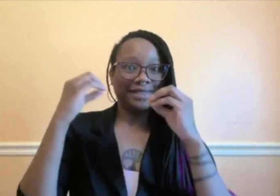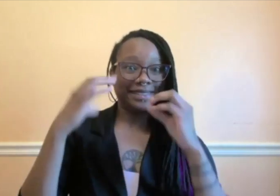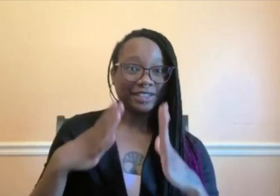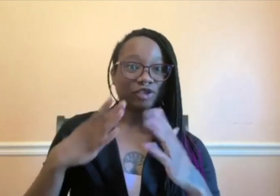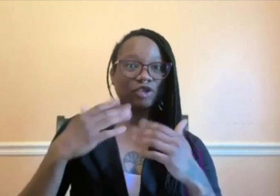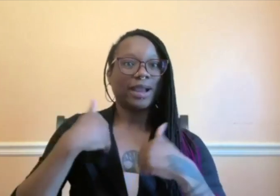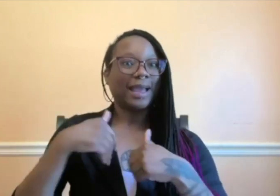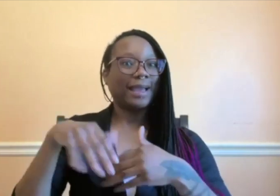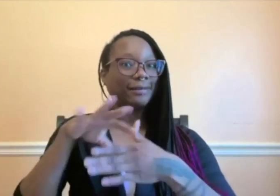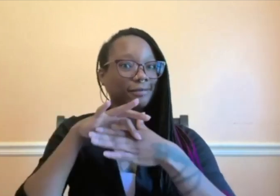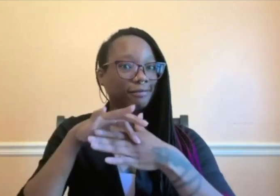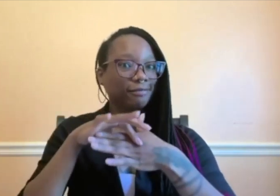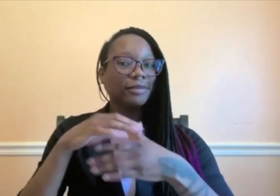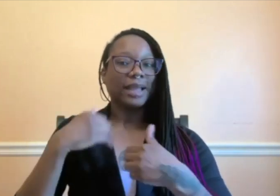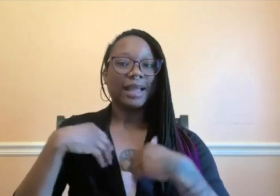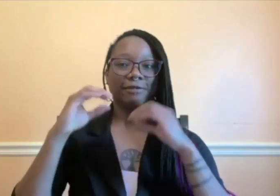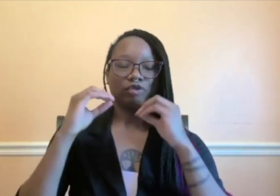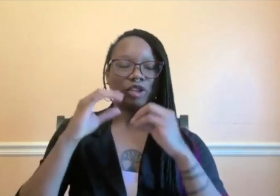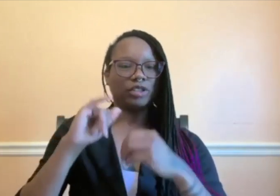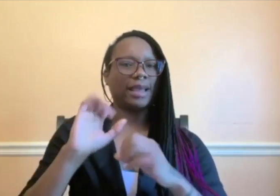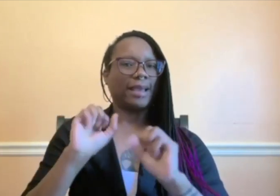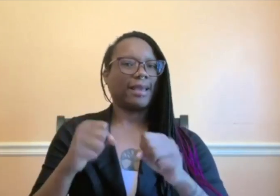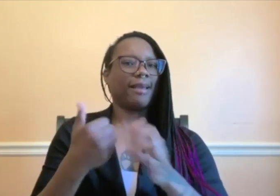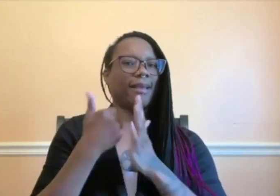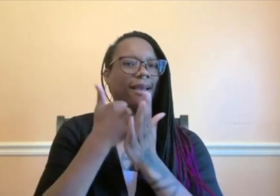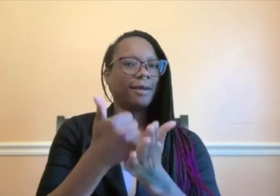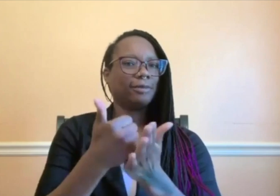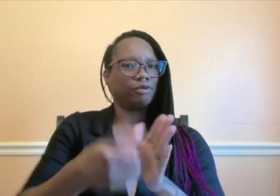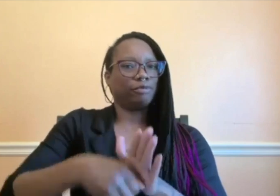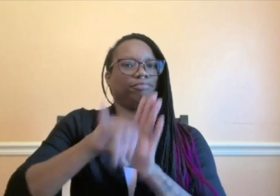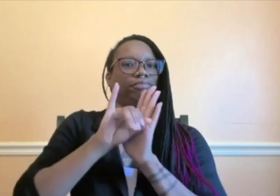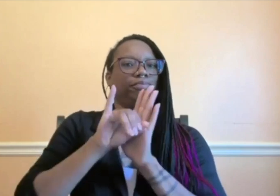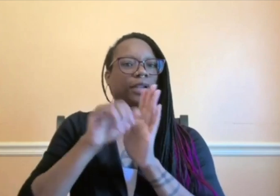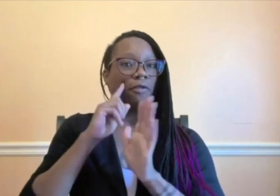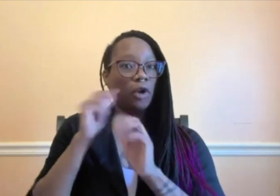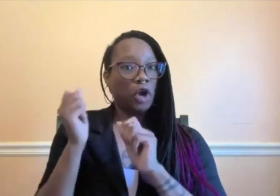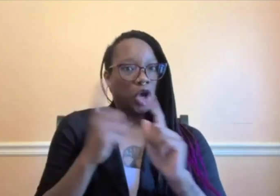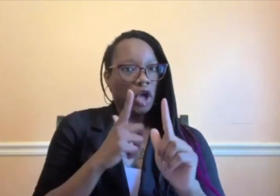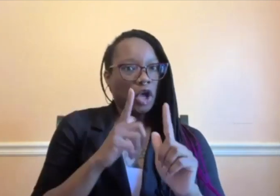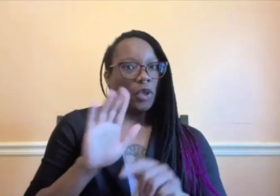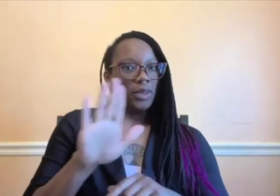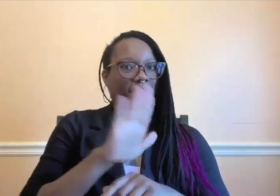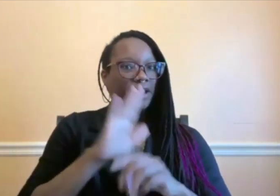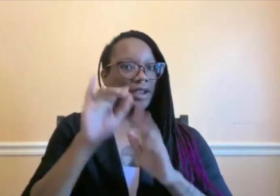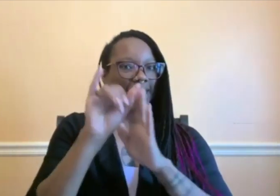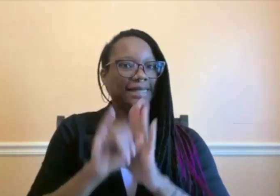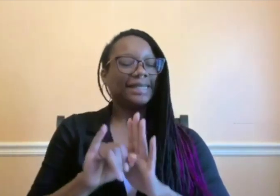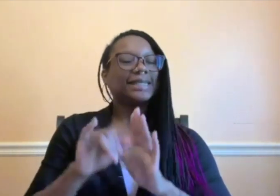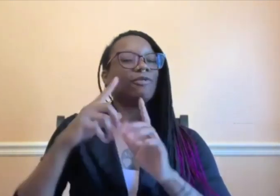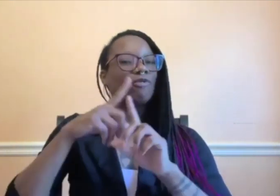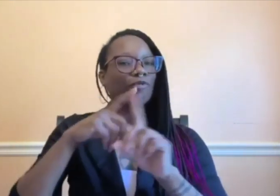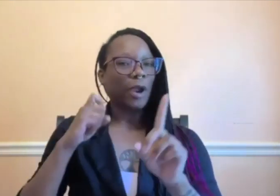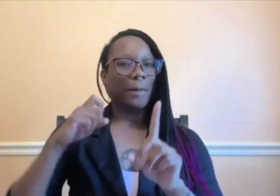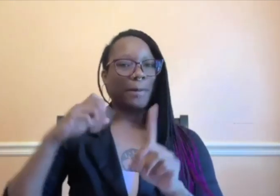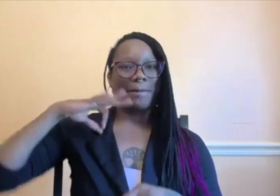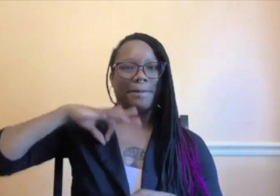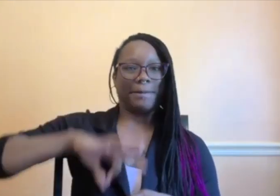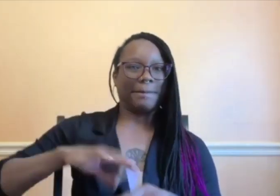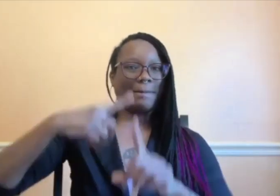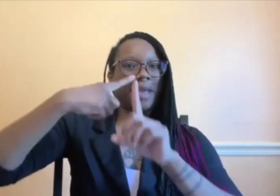identities? Because it was important for them to have teachers and instructors who would be able to center their identities for